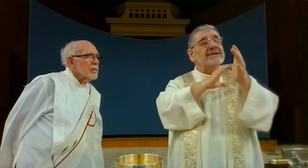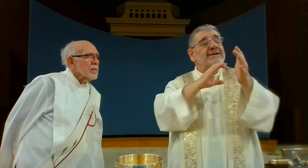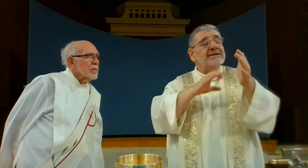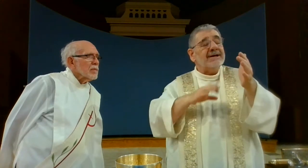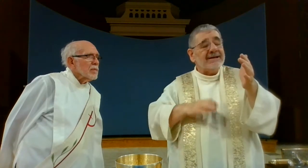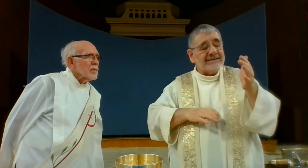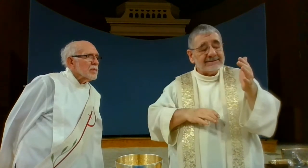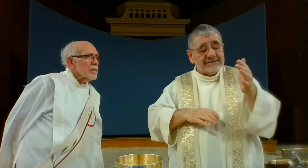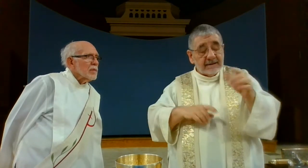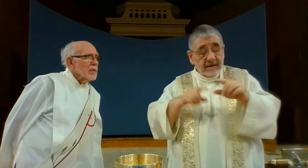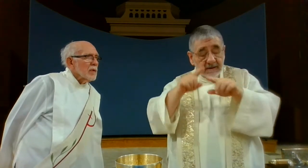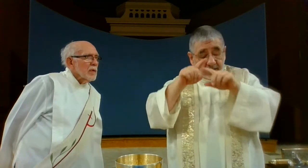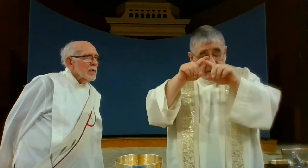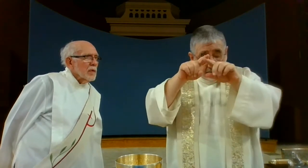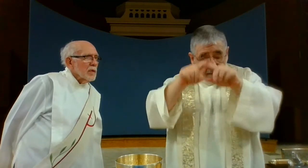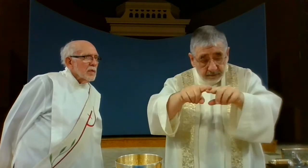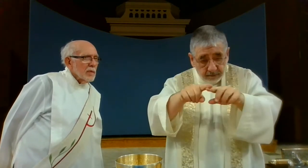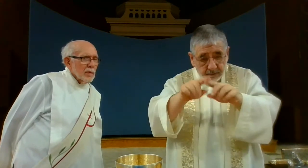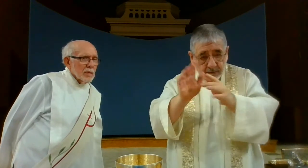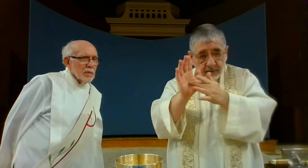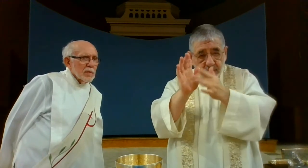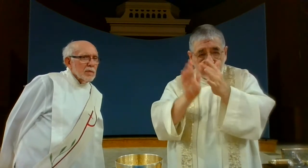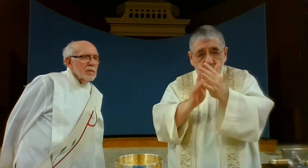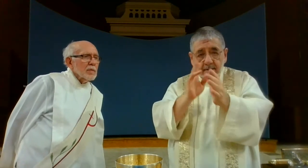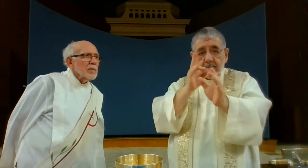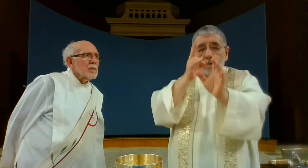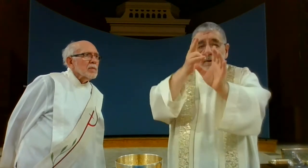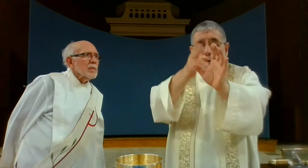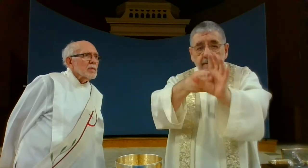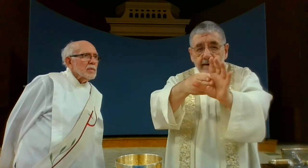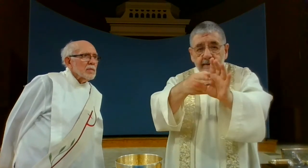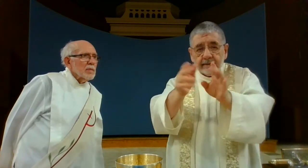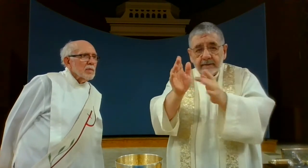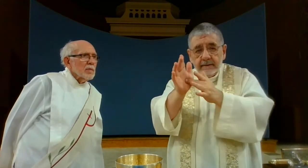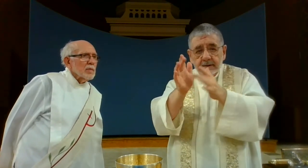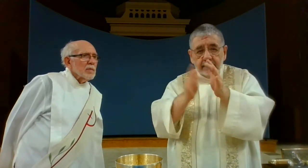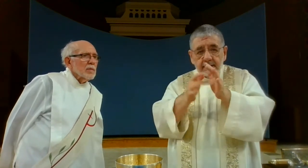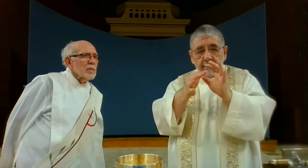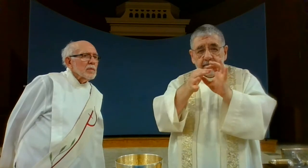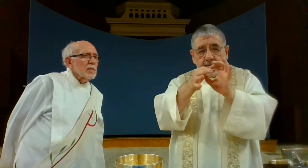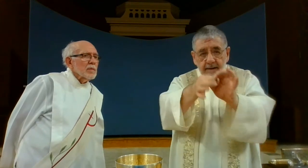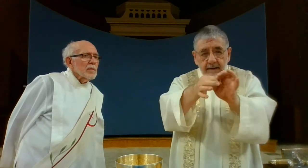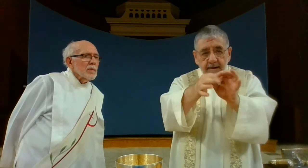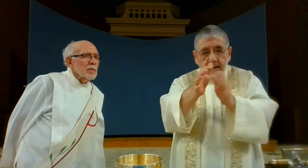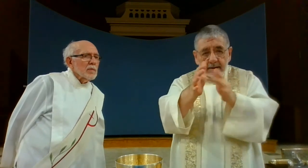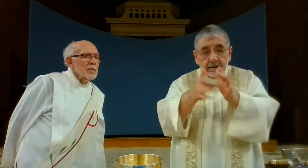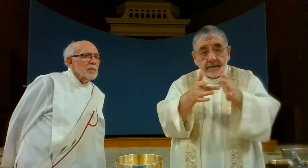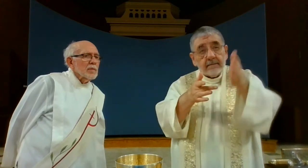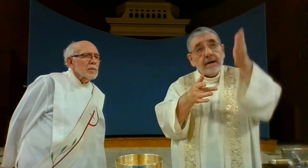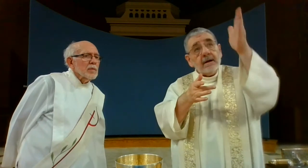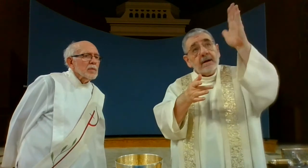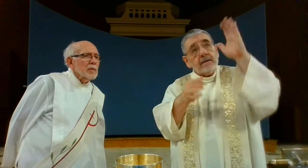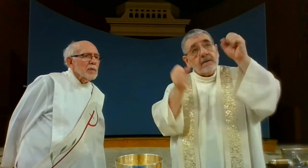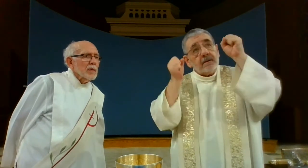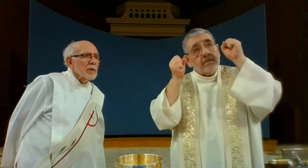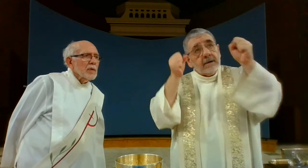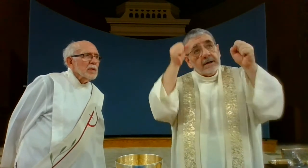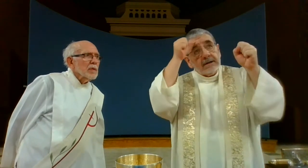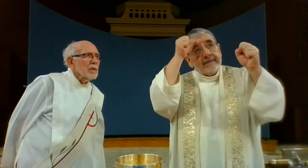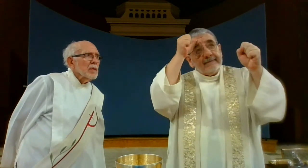and glorify you through your Son, Jesus Christ, our Lord, through him and with him and in him, O